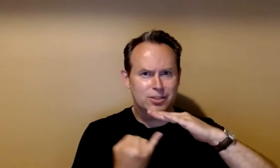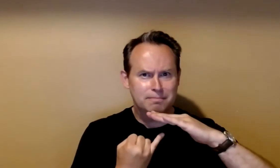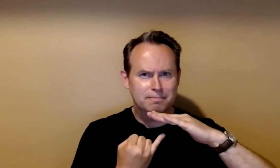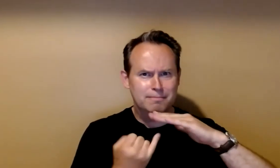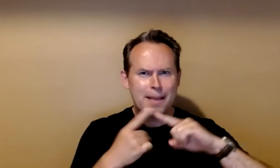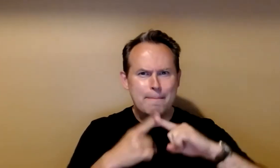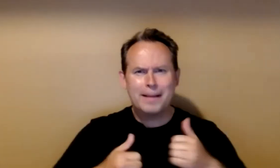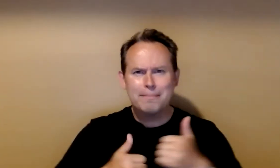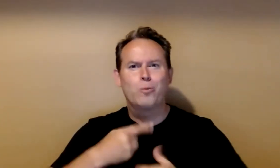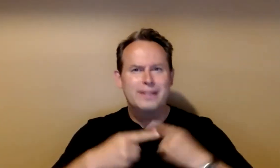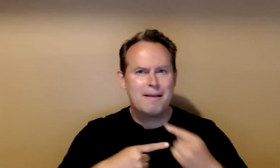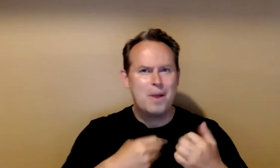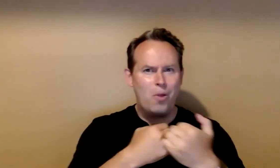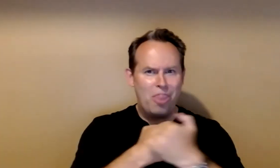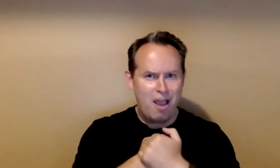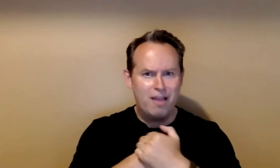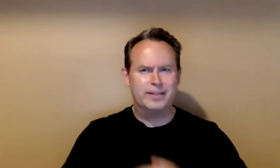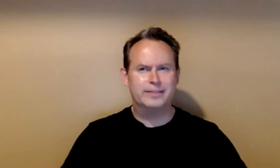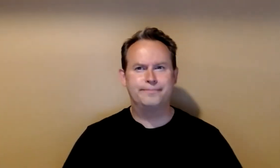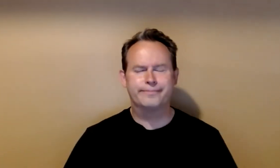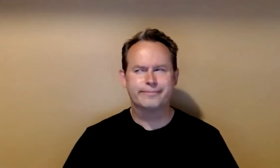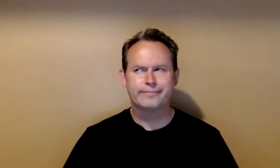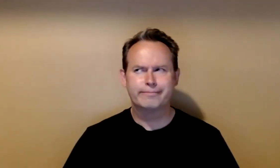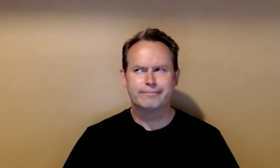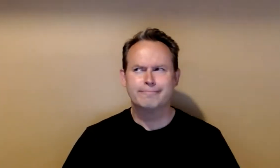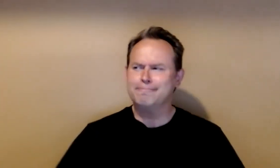and of isolation, but mostly it is about love.